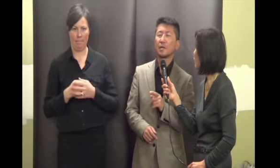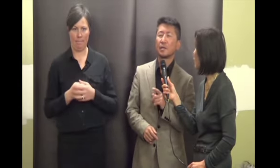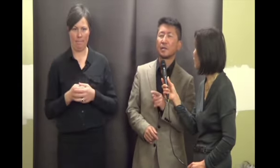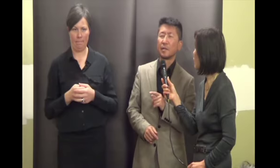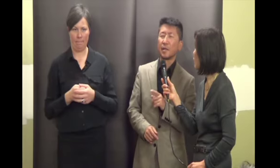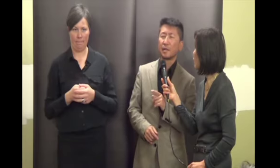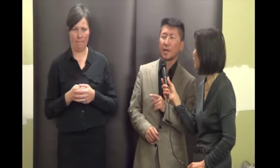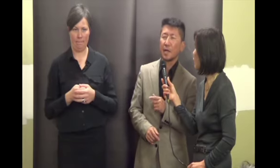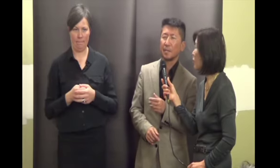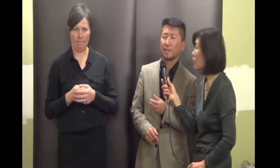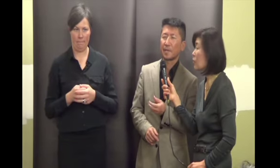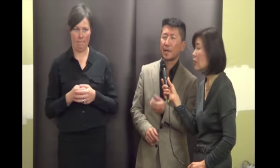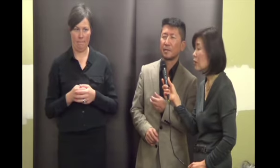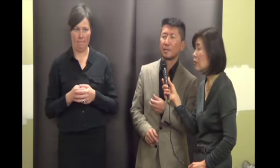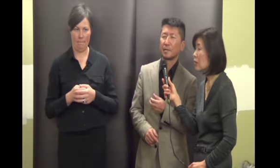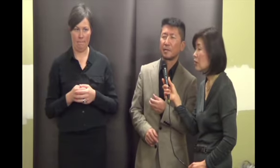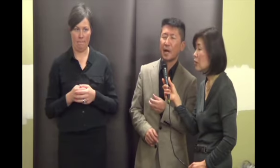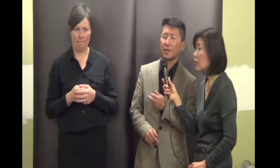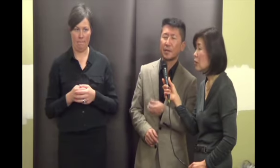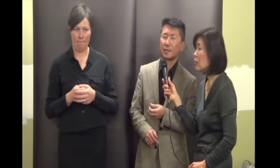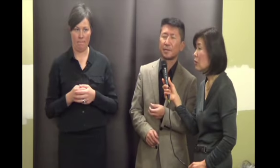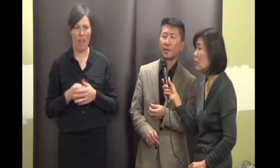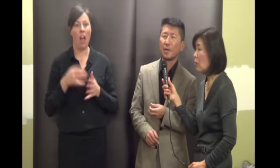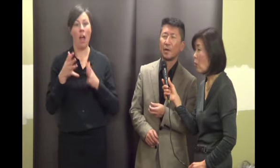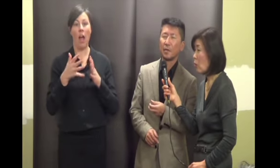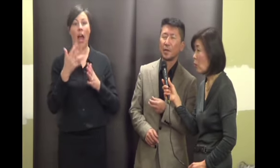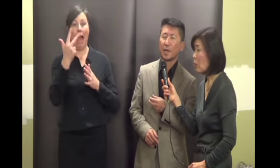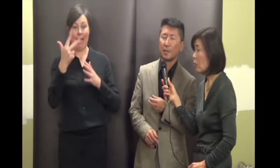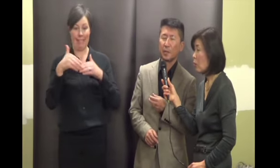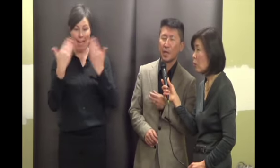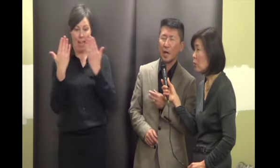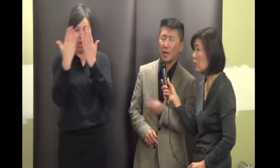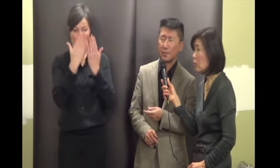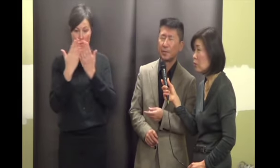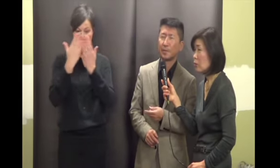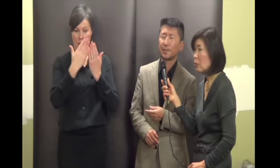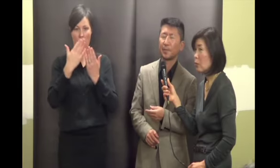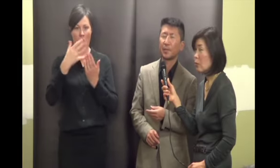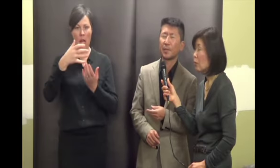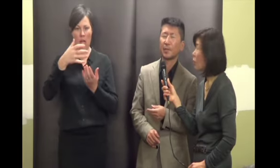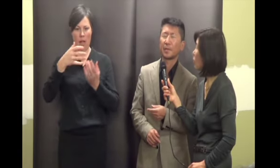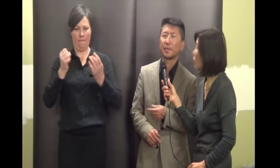So they can get the license of interpreter guide.